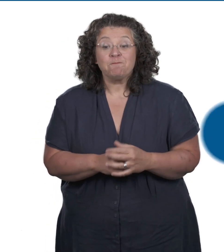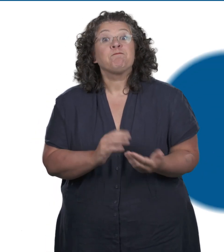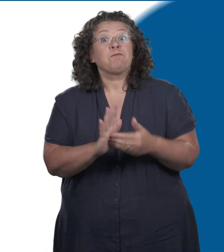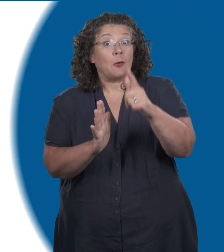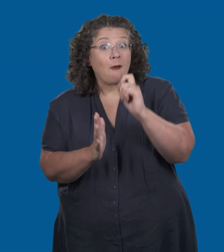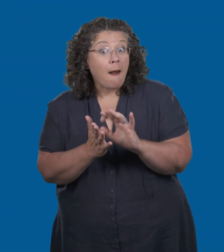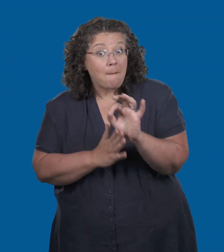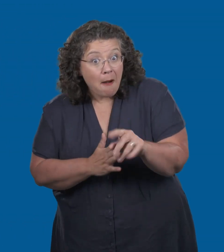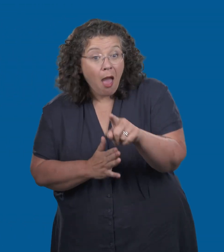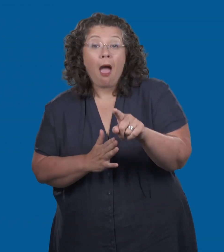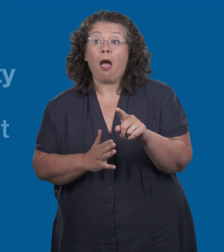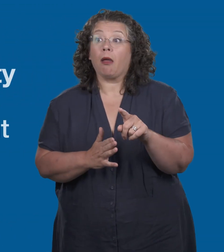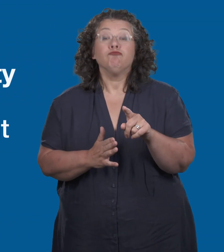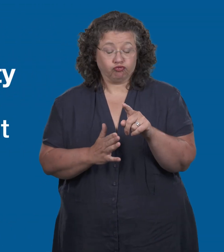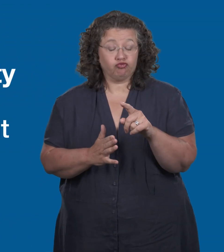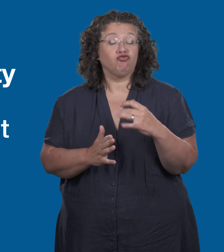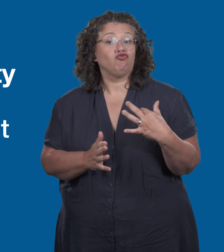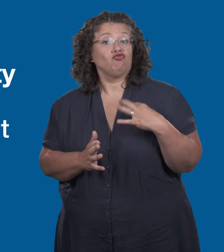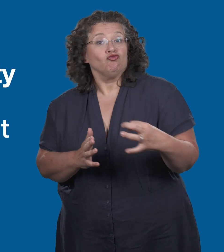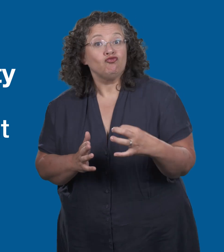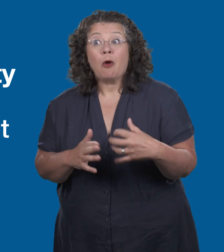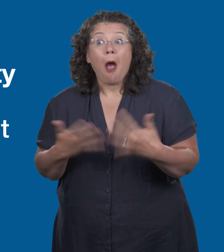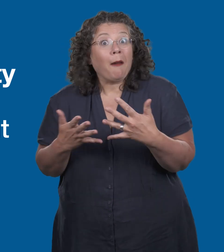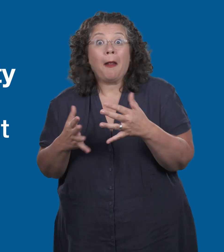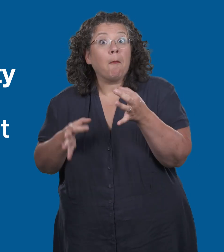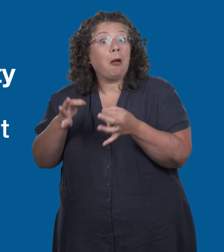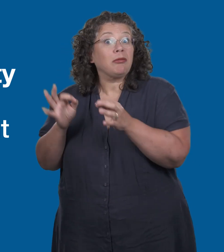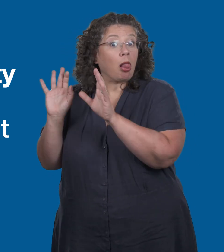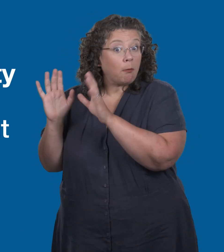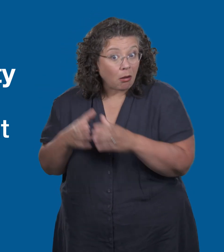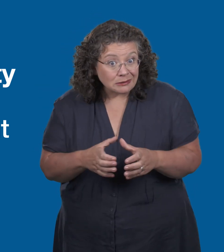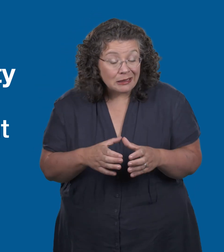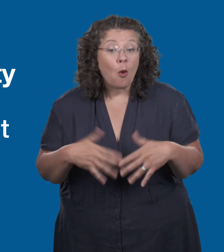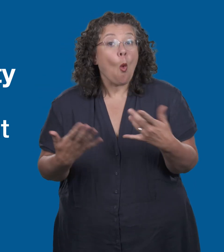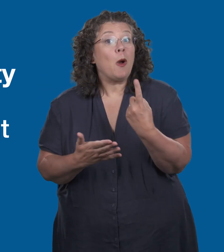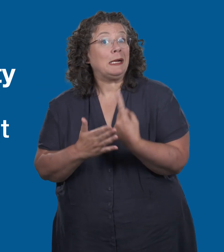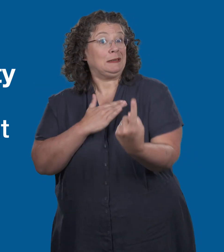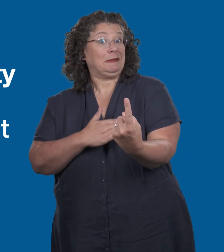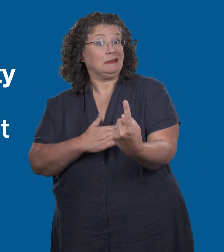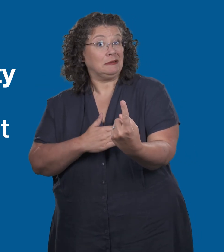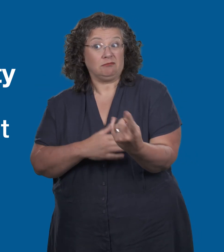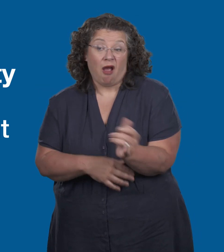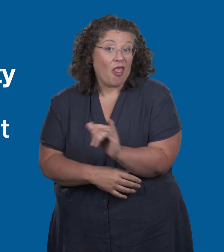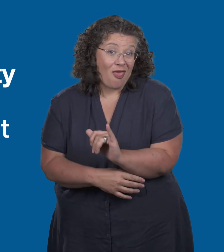You can apply whether you are standing for a political party or as an independent.